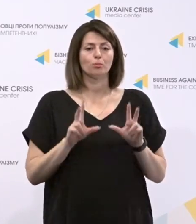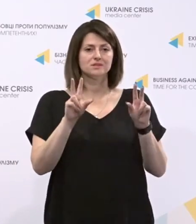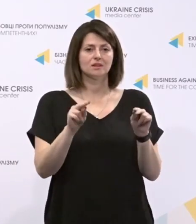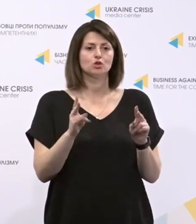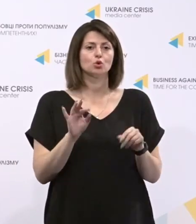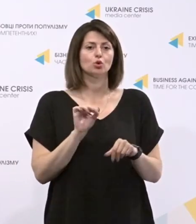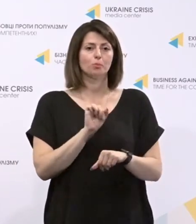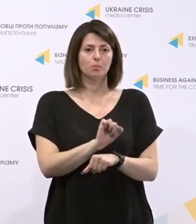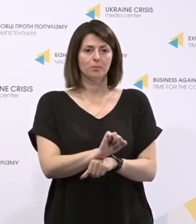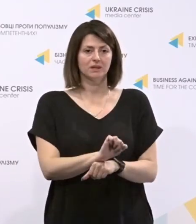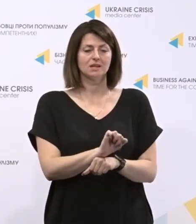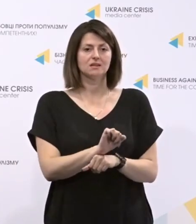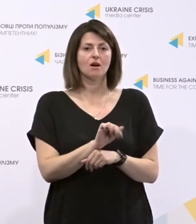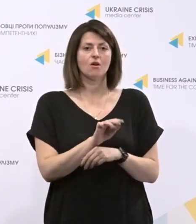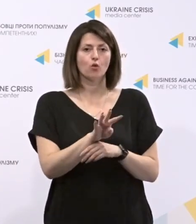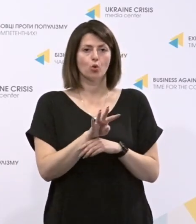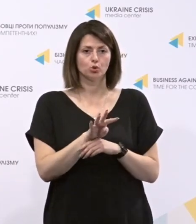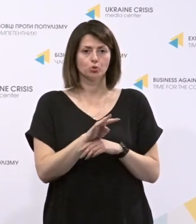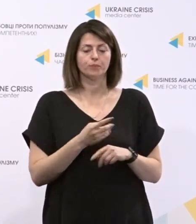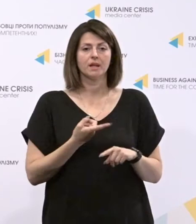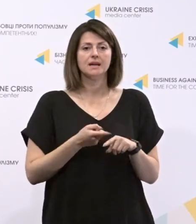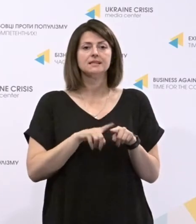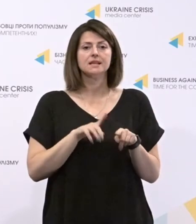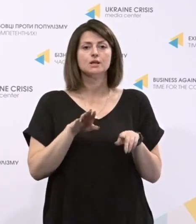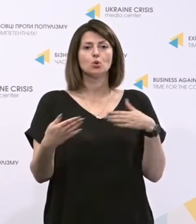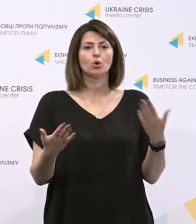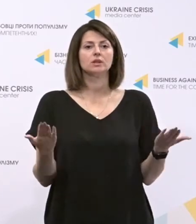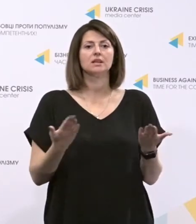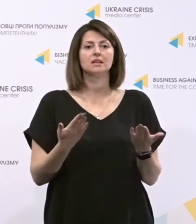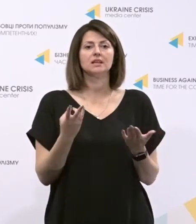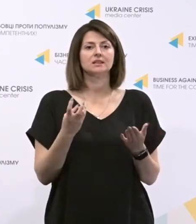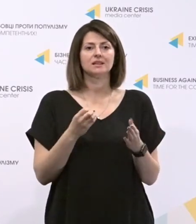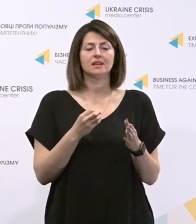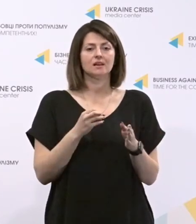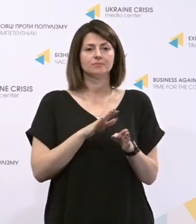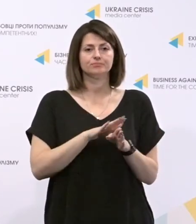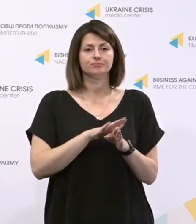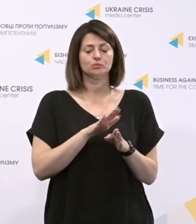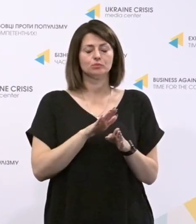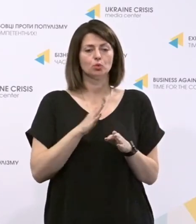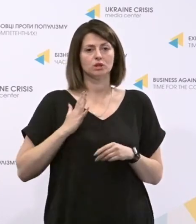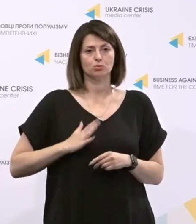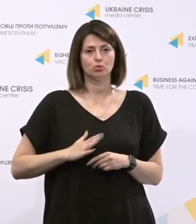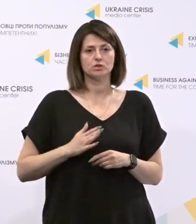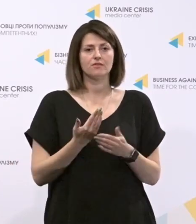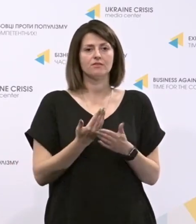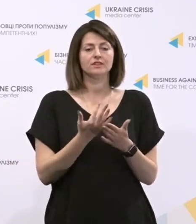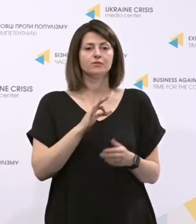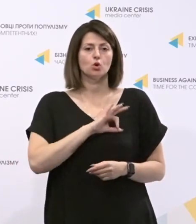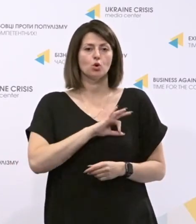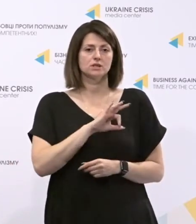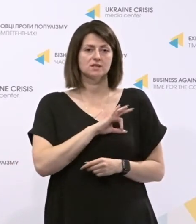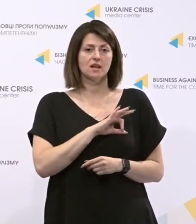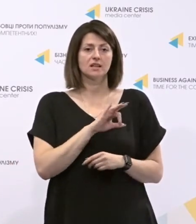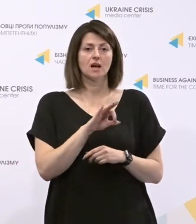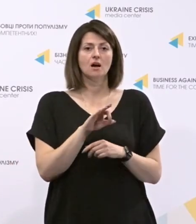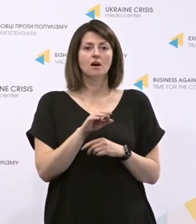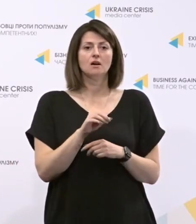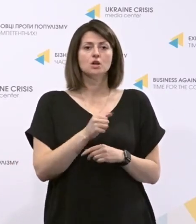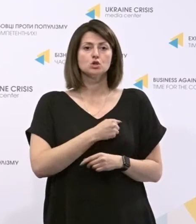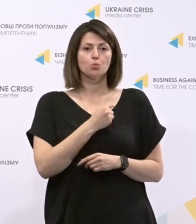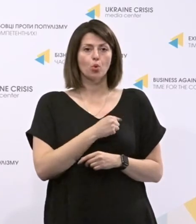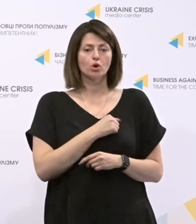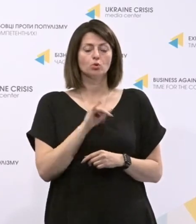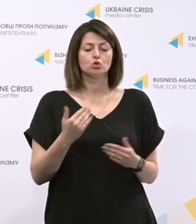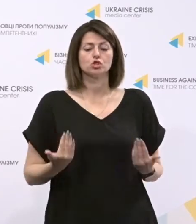to refrain from firing weapons from within and towards residential neighborhoods. Parties who